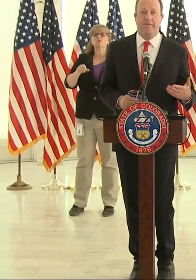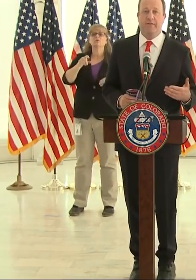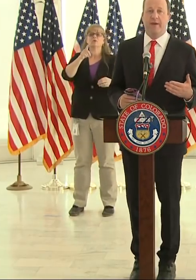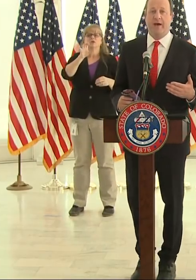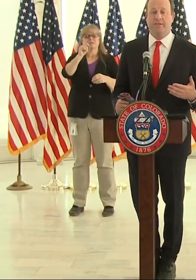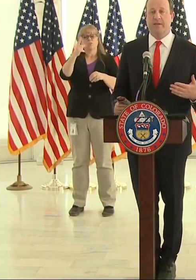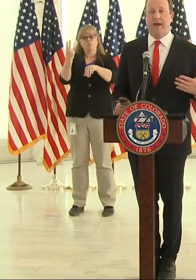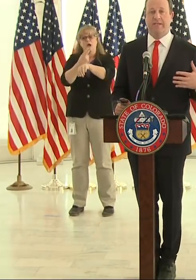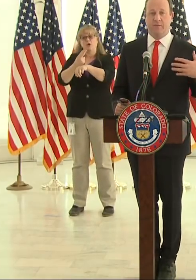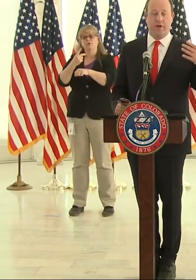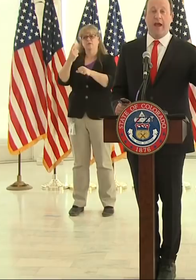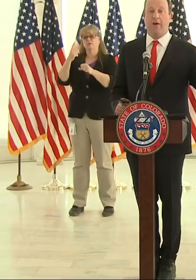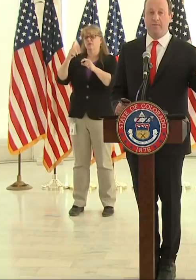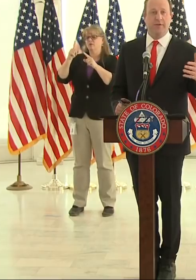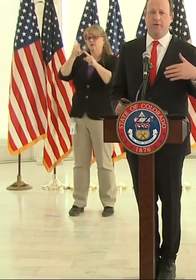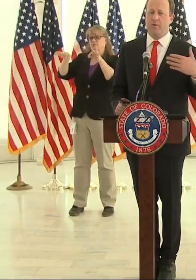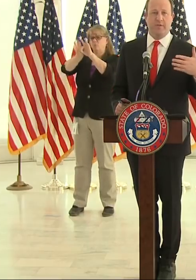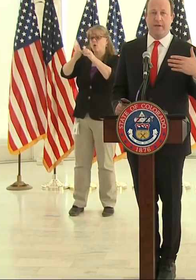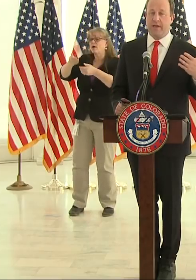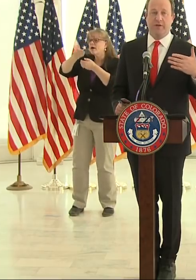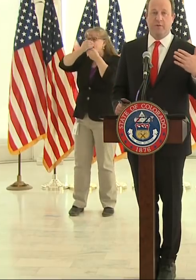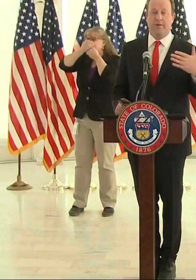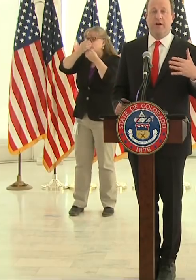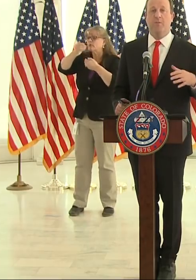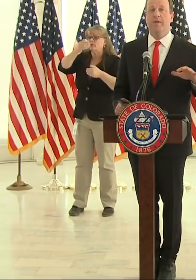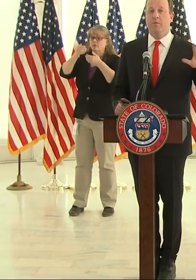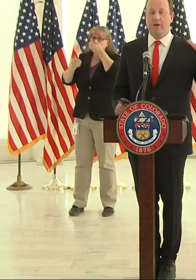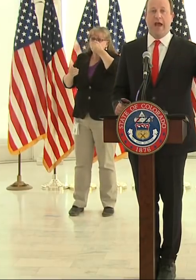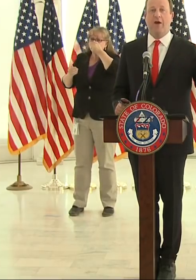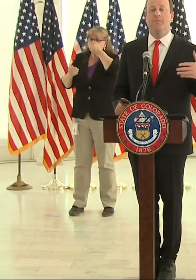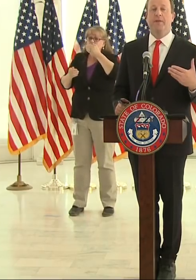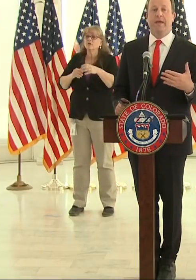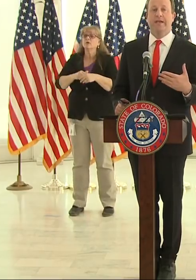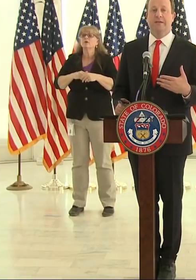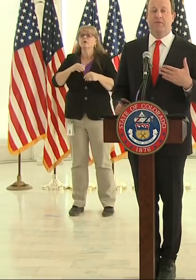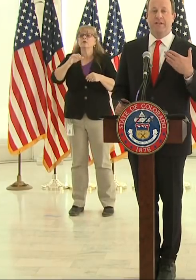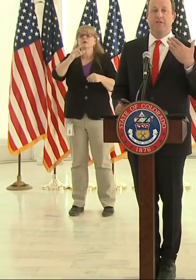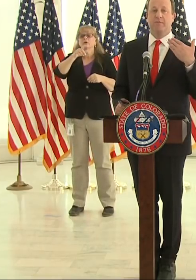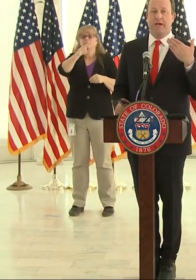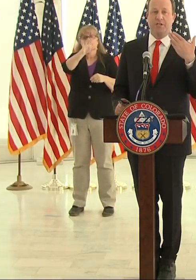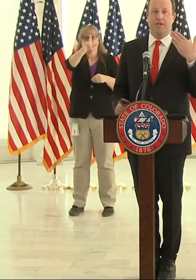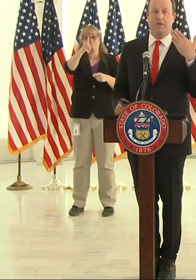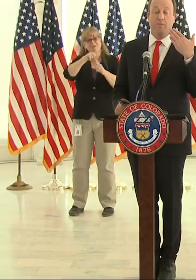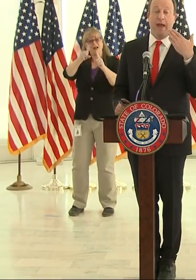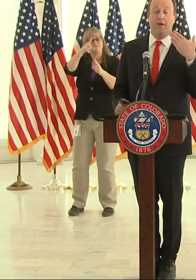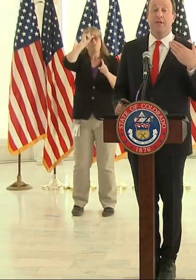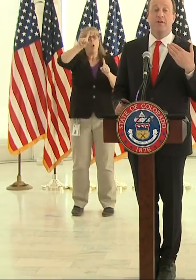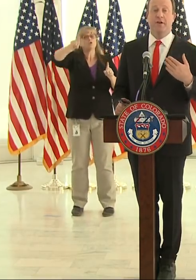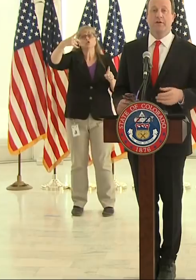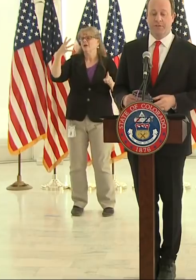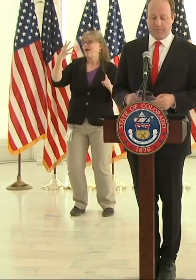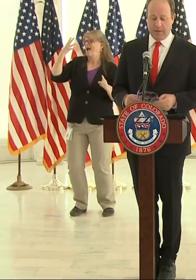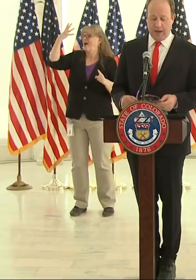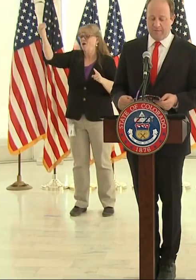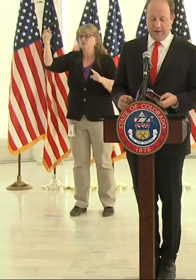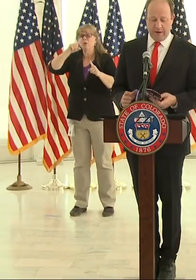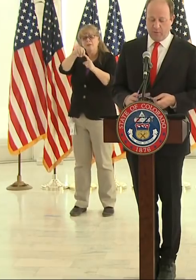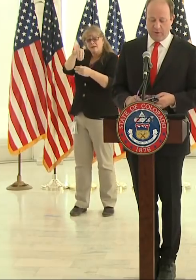of the benefit of a mask when you're out, you don't have to wear them at home. When you're out, is it prevents you from touching your mouth and your